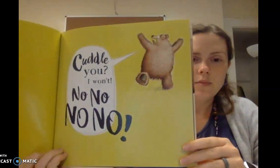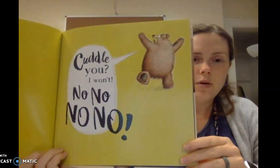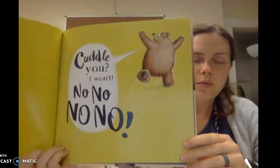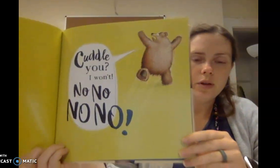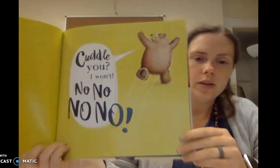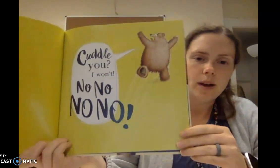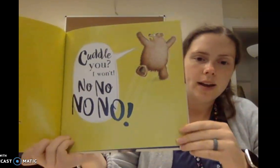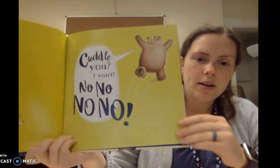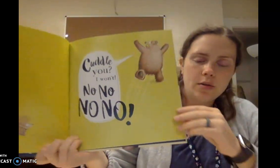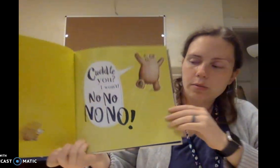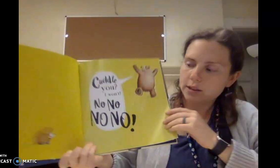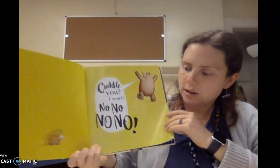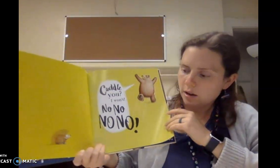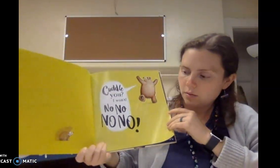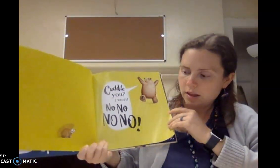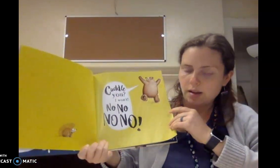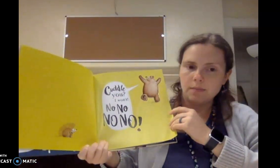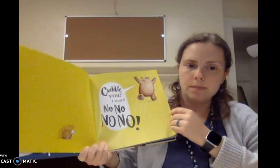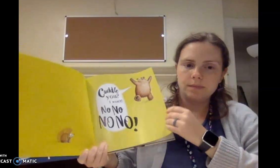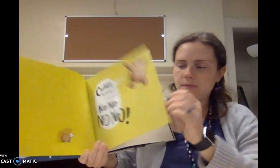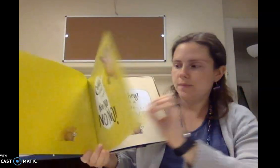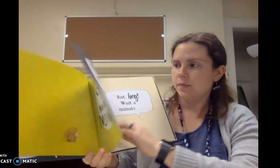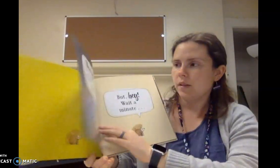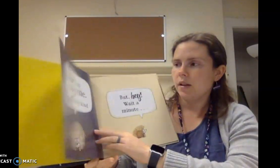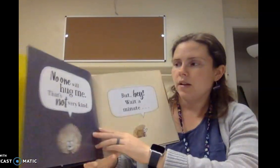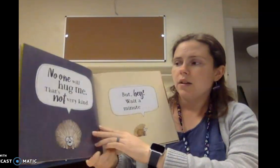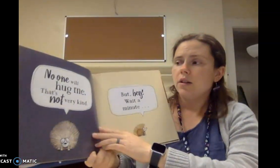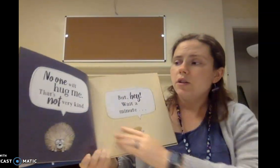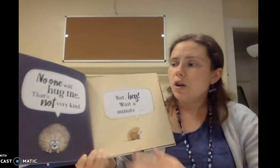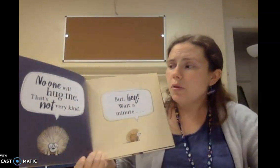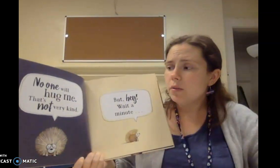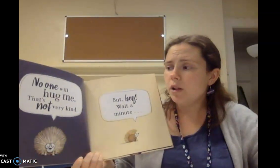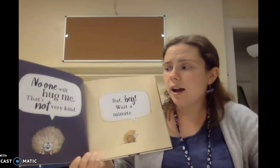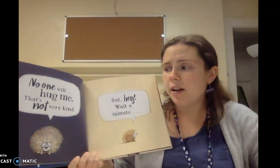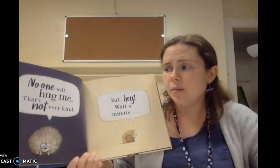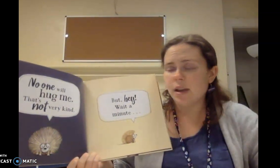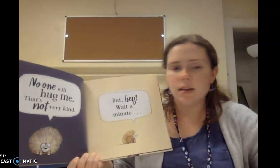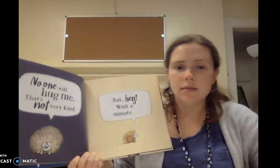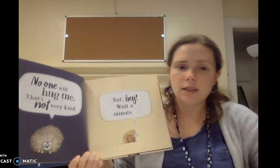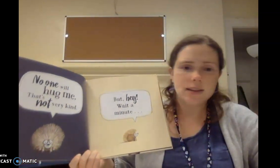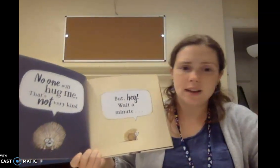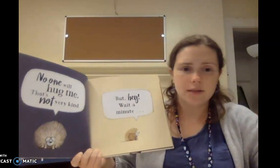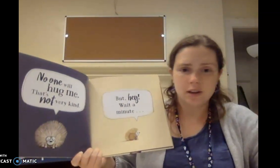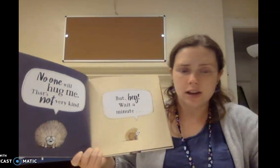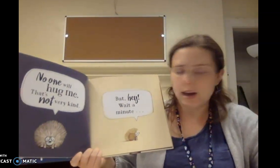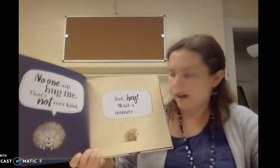Poor porcupine. No one wants to cuddle with him. No one will hug me. That's not very